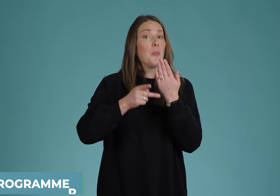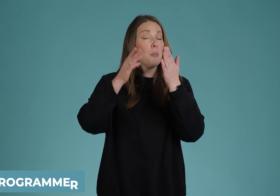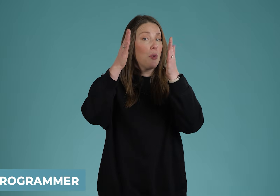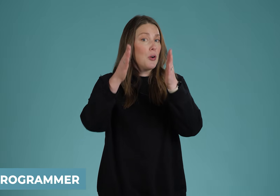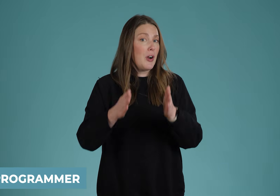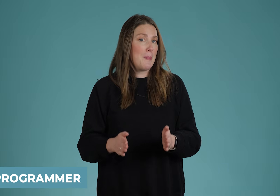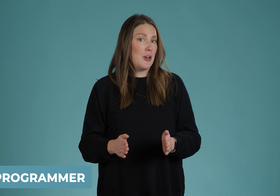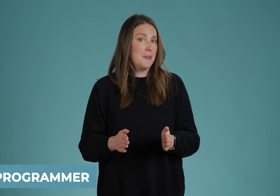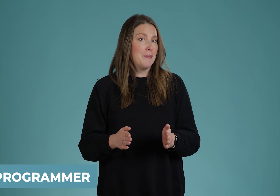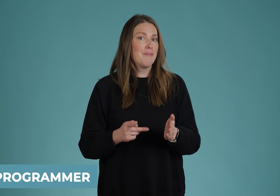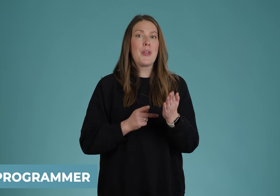Programmer.